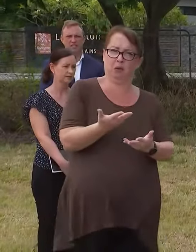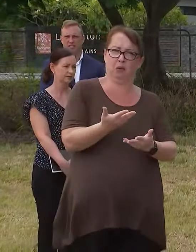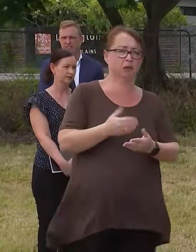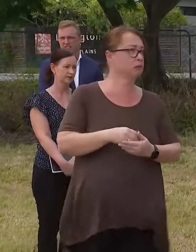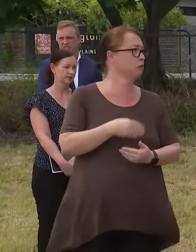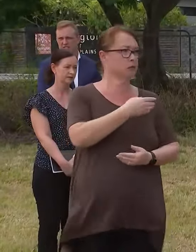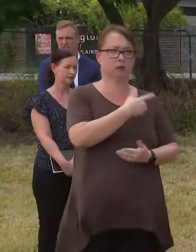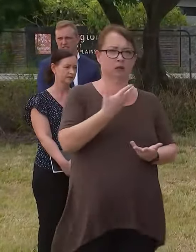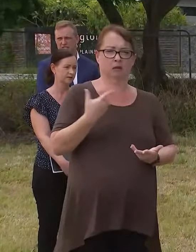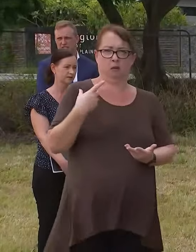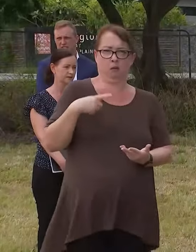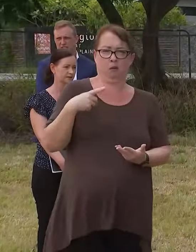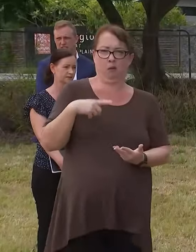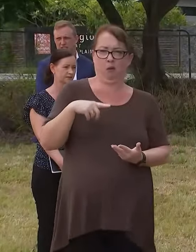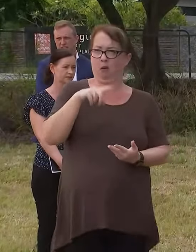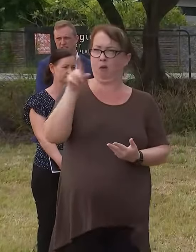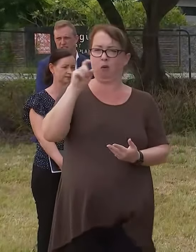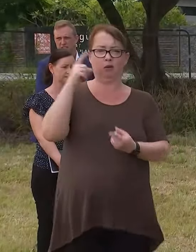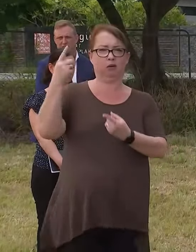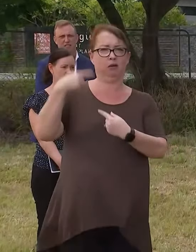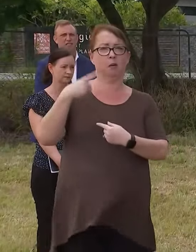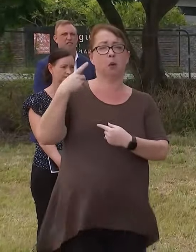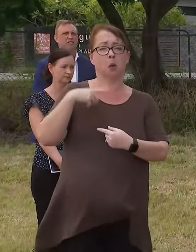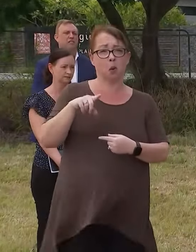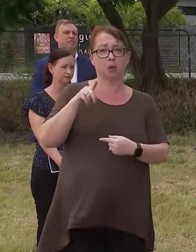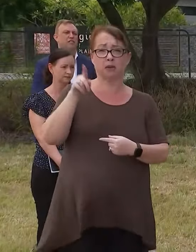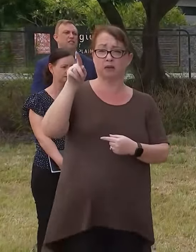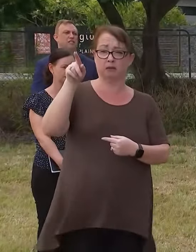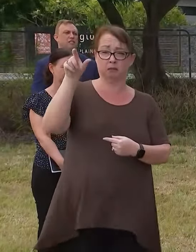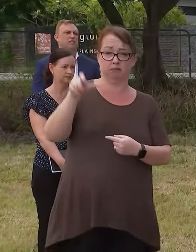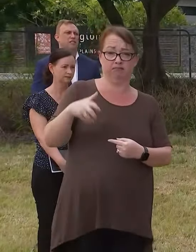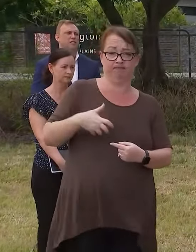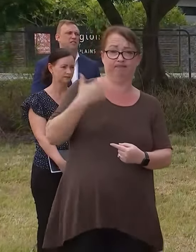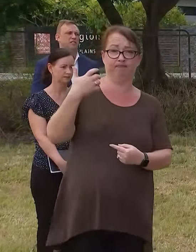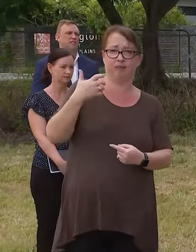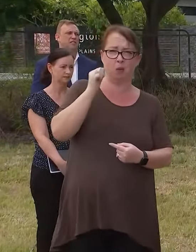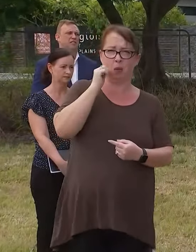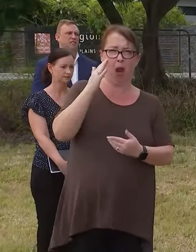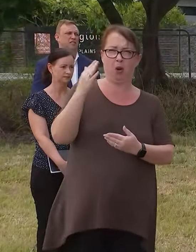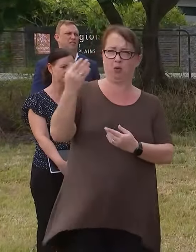But why would they? Because if she has made a complaint, they wouldn't be referred to me.